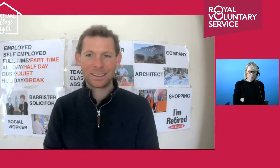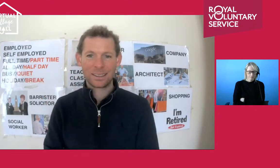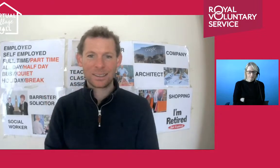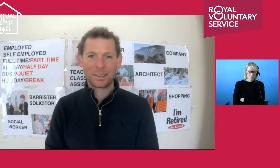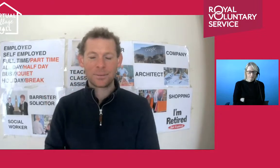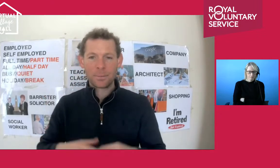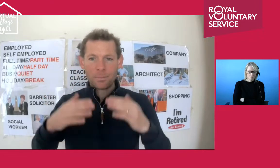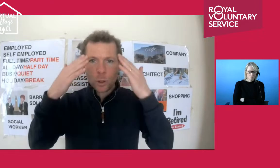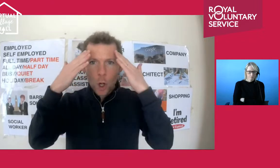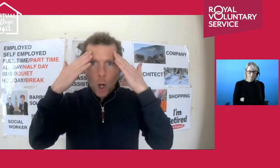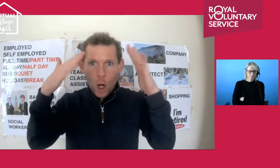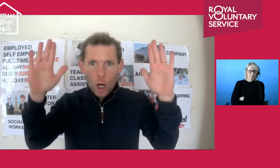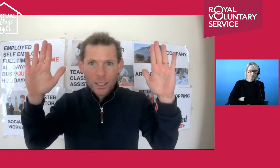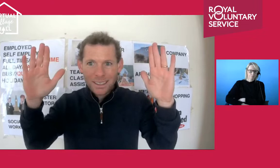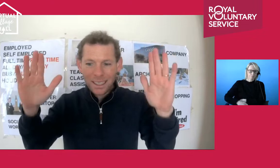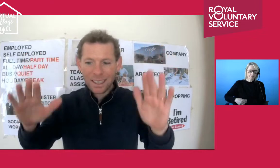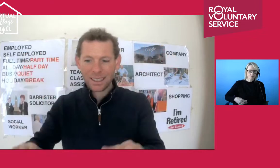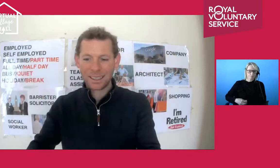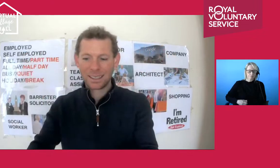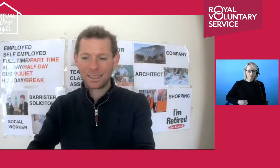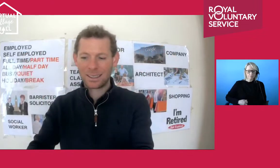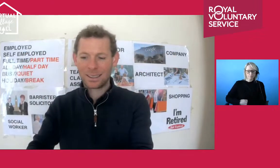17,